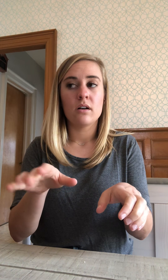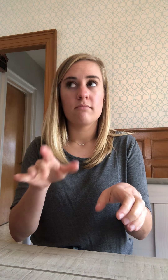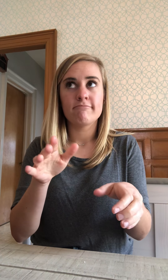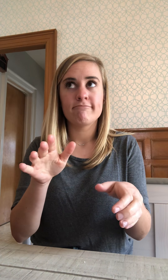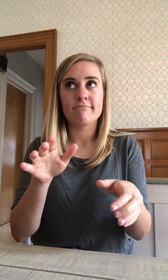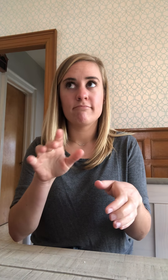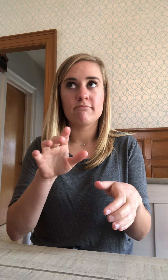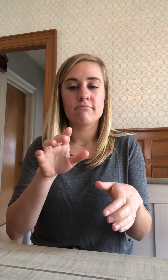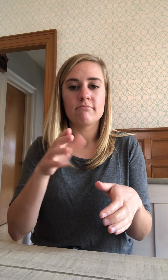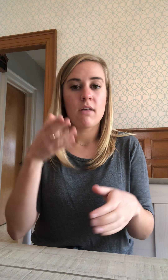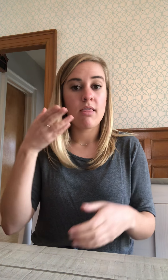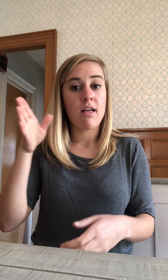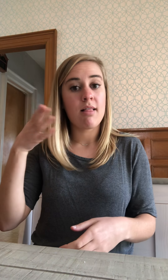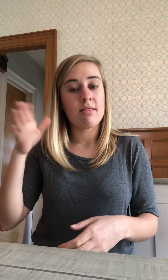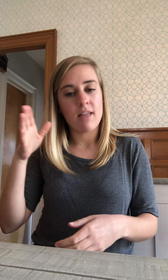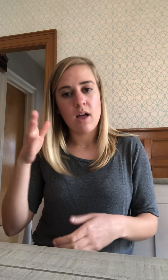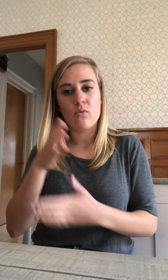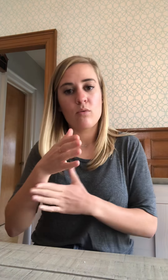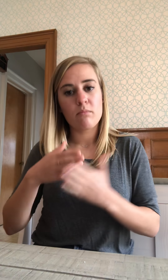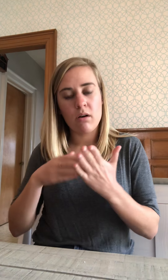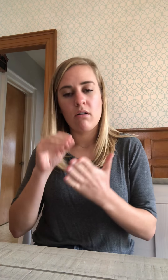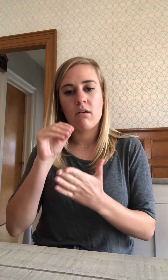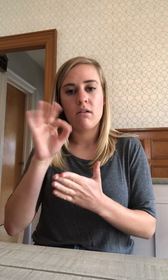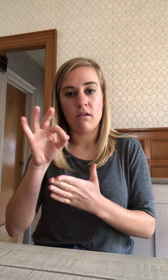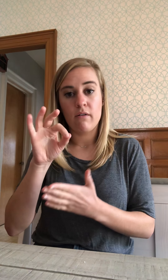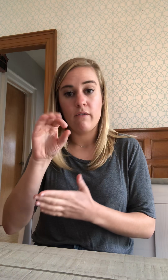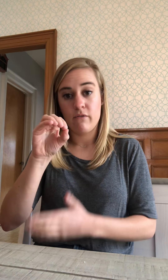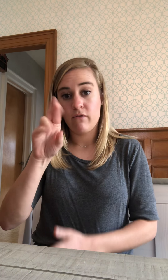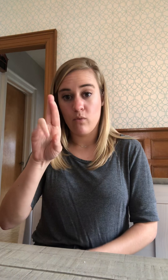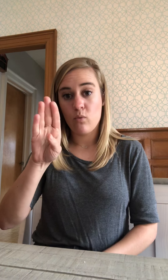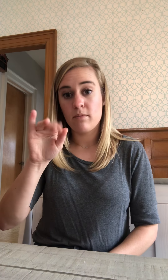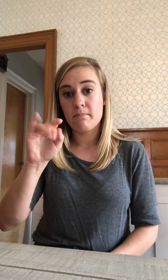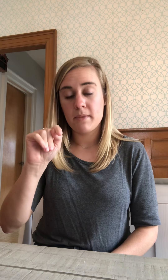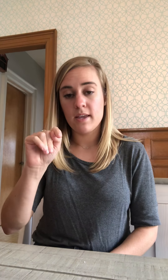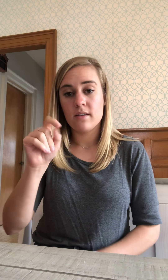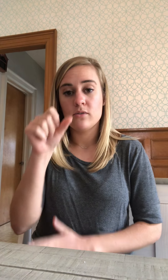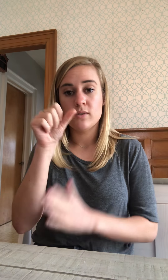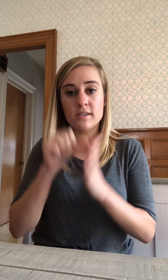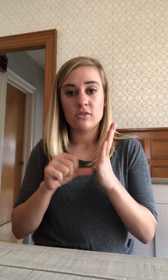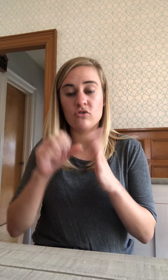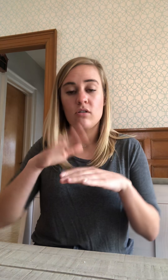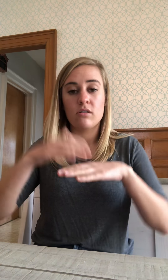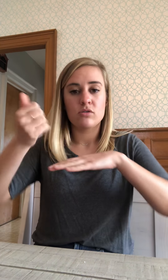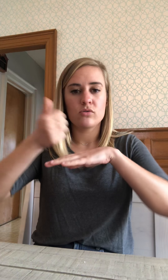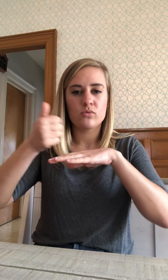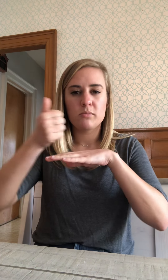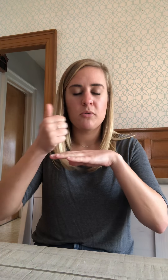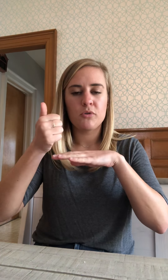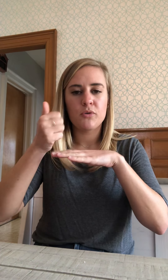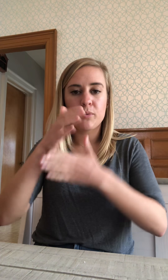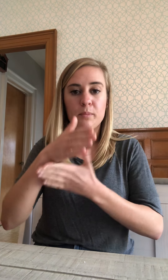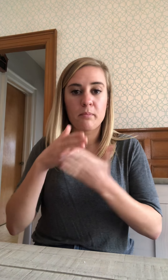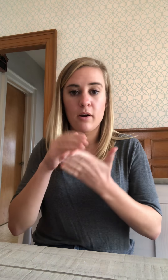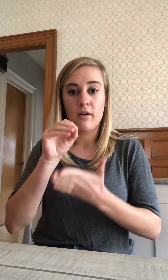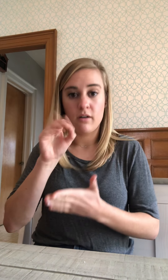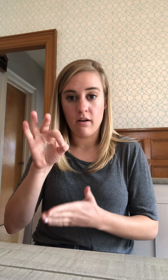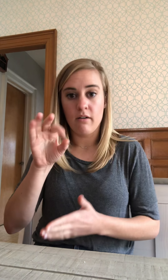aspect of the orbit. So an incision in the superior part of the orbit and slide an